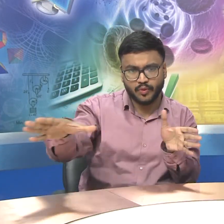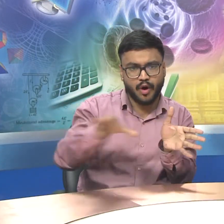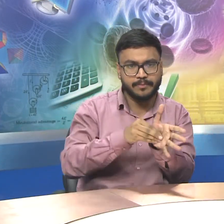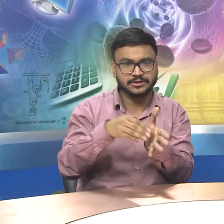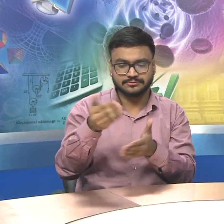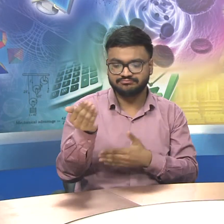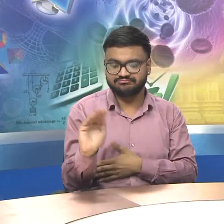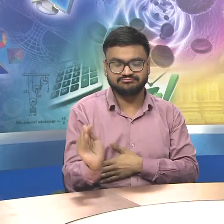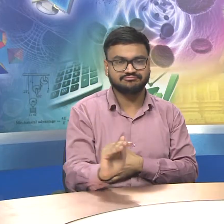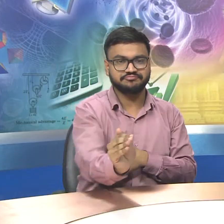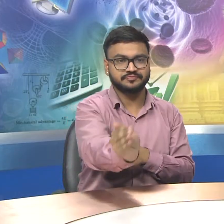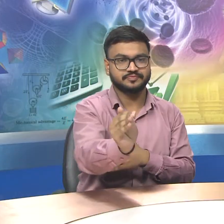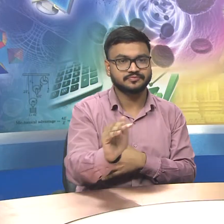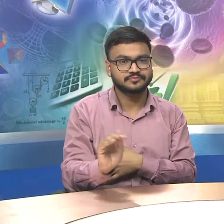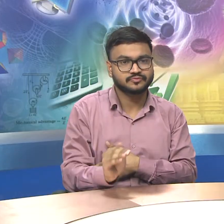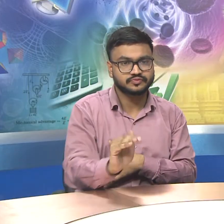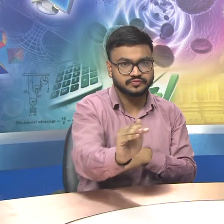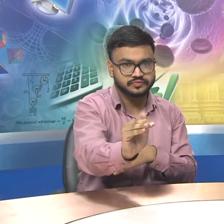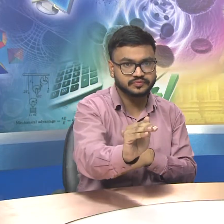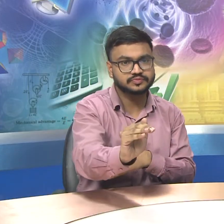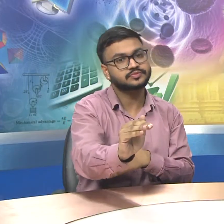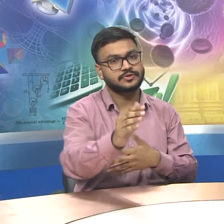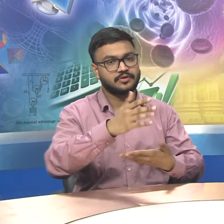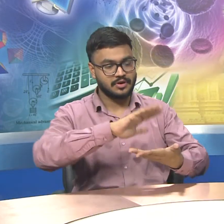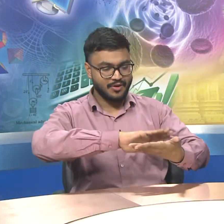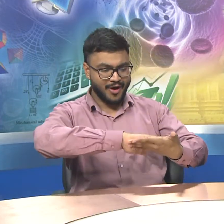can use the sign of snake.